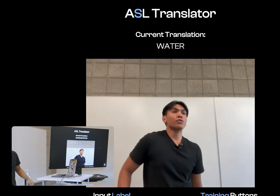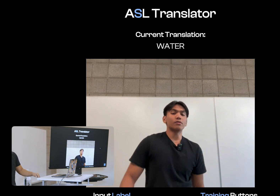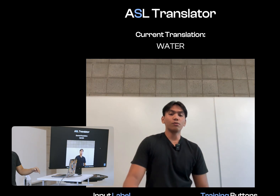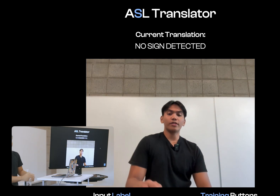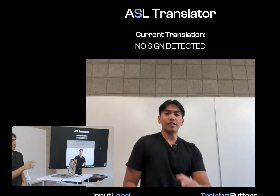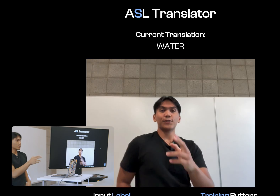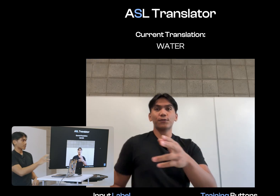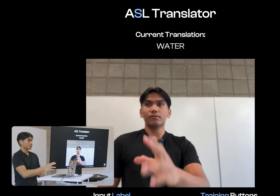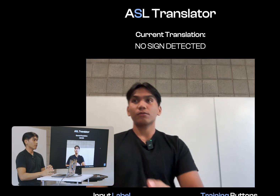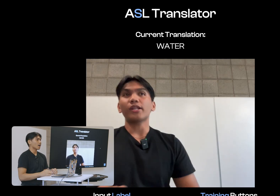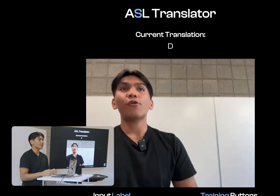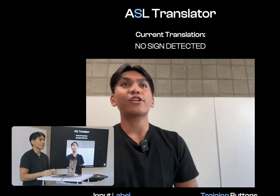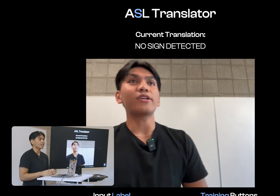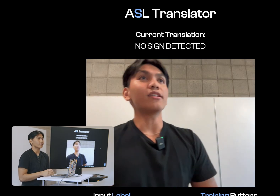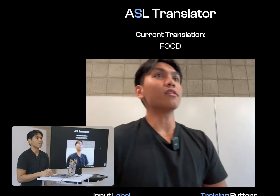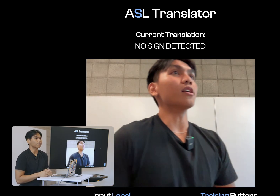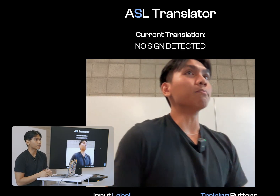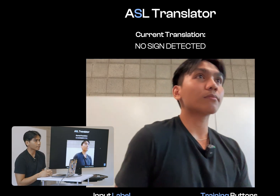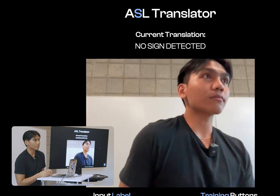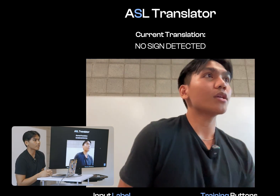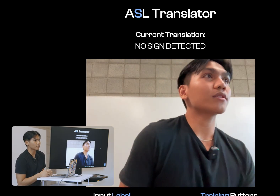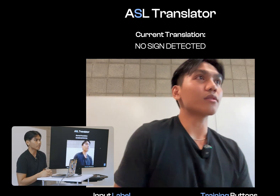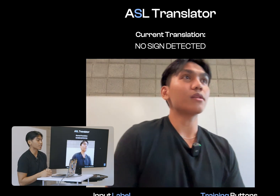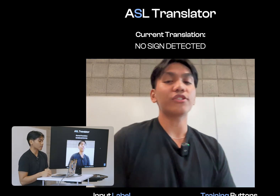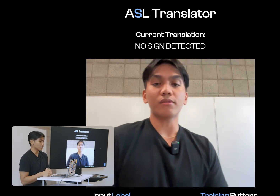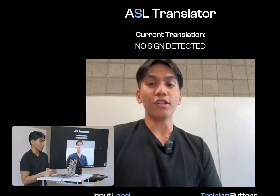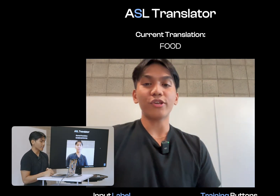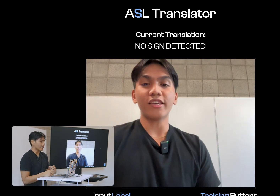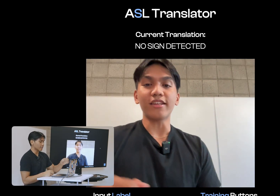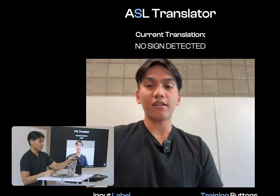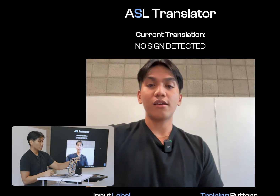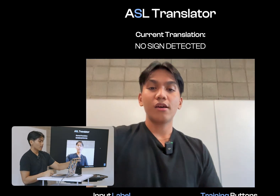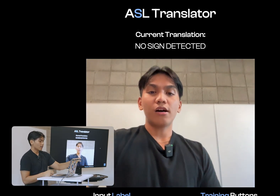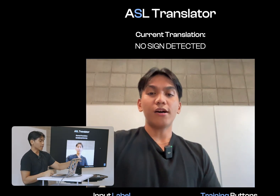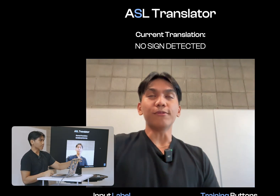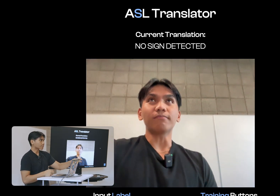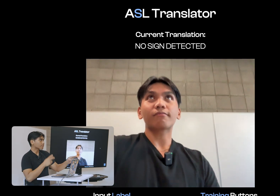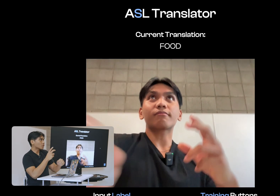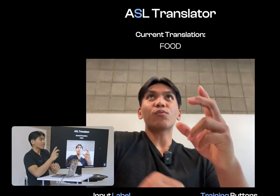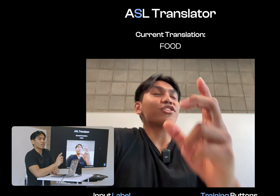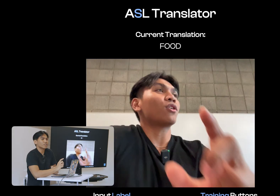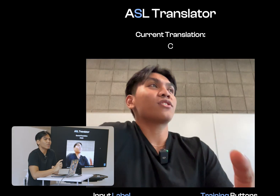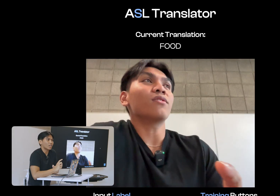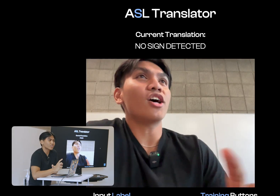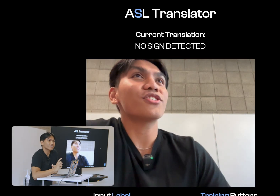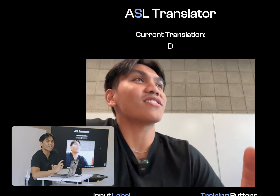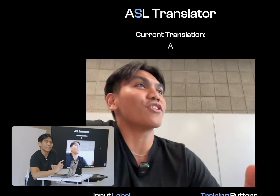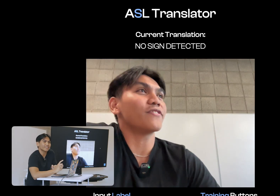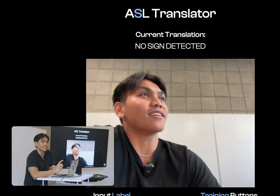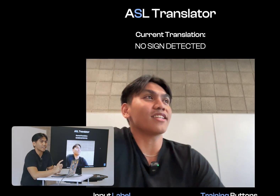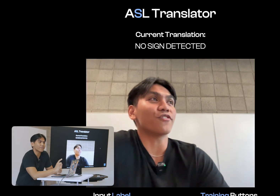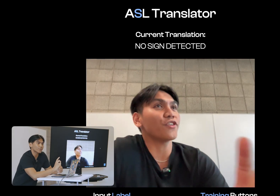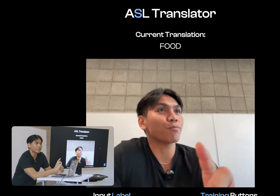whatever? So with this, with how I created it, it's looking at what it's called logits.